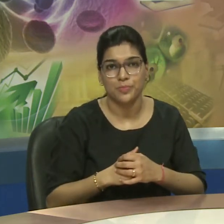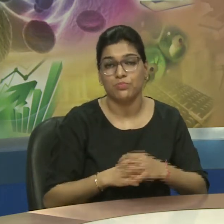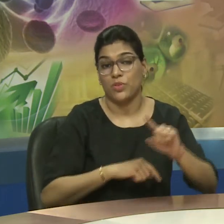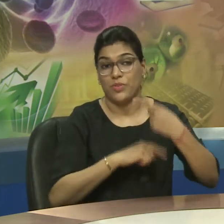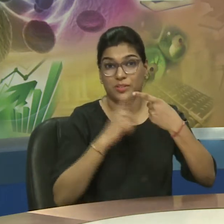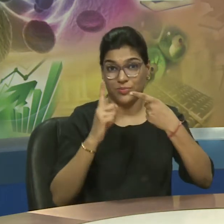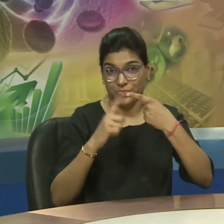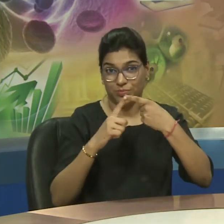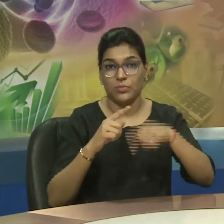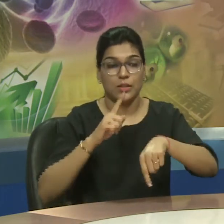marine insurance.